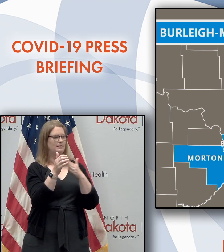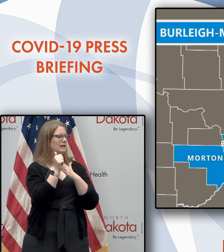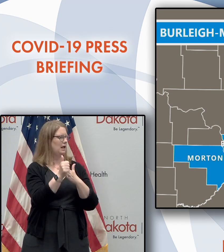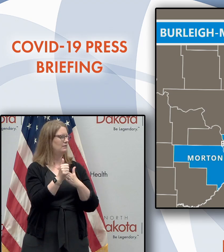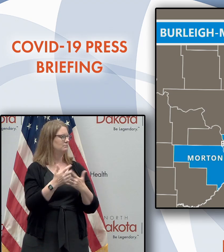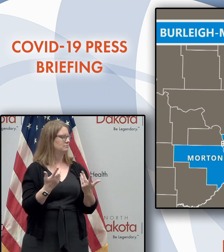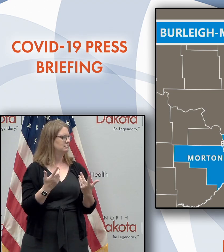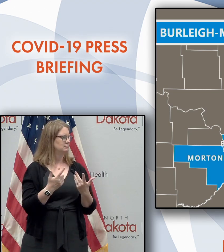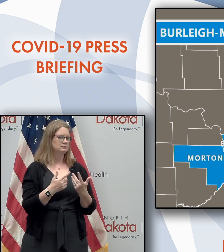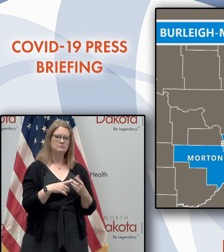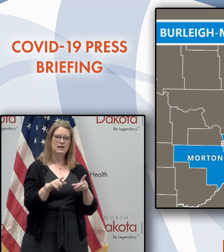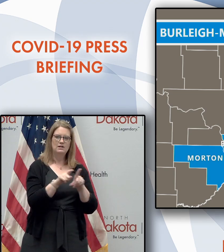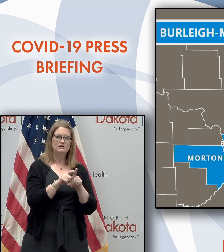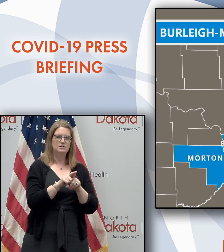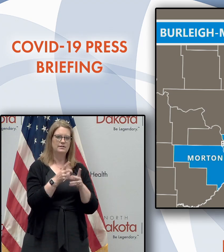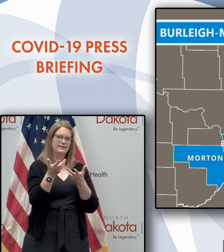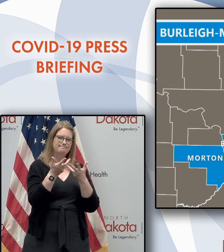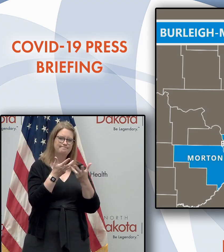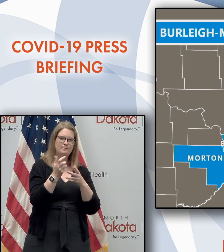this and interact with the state.